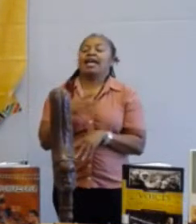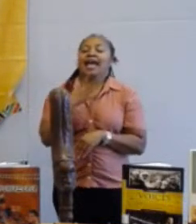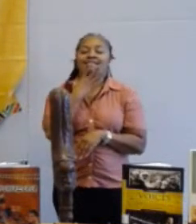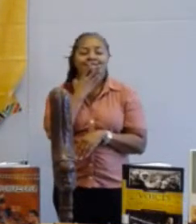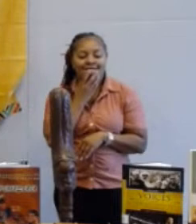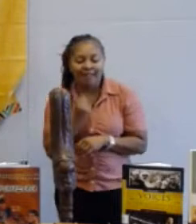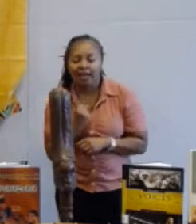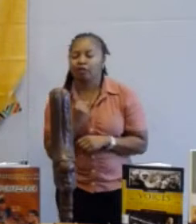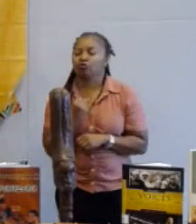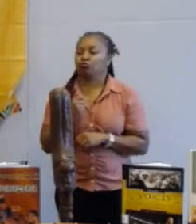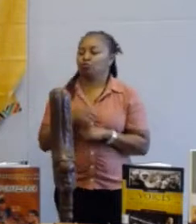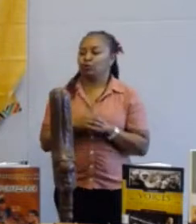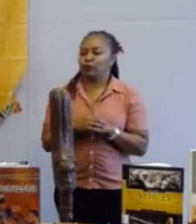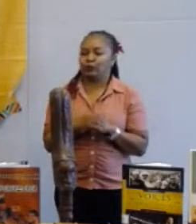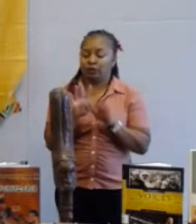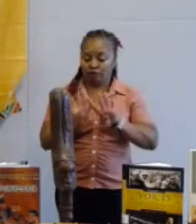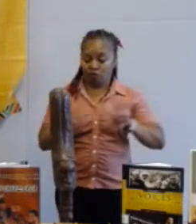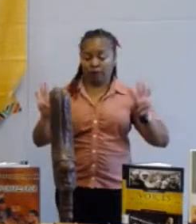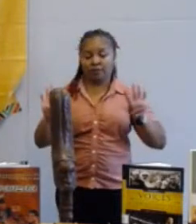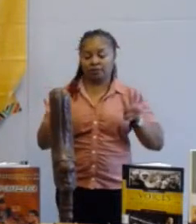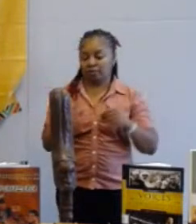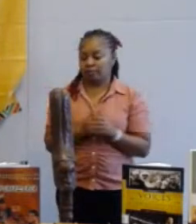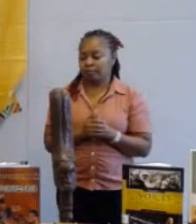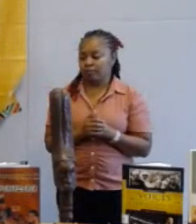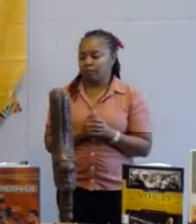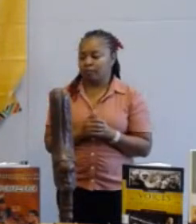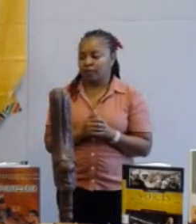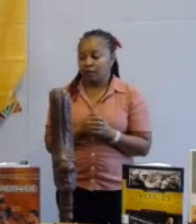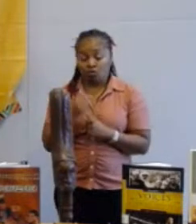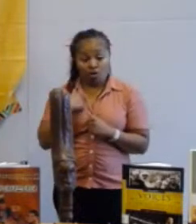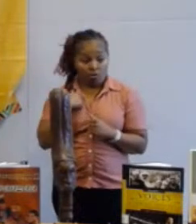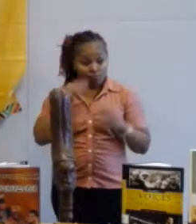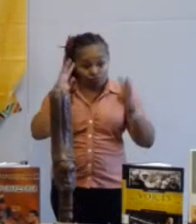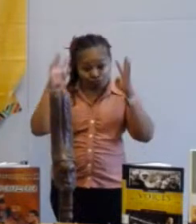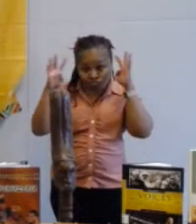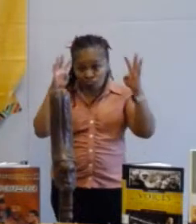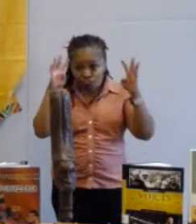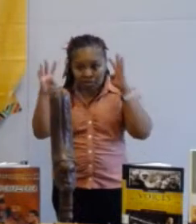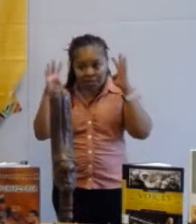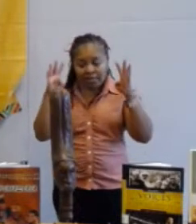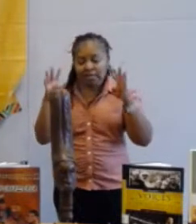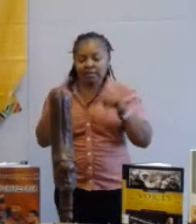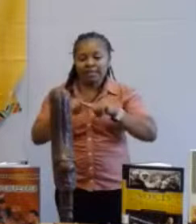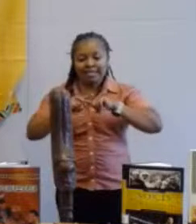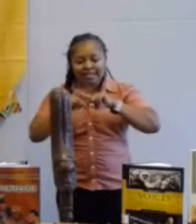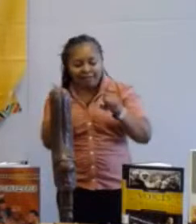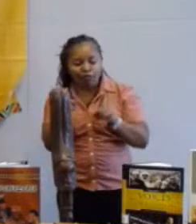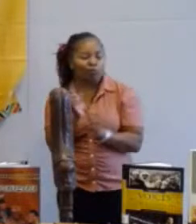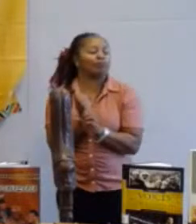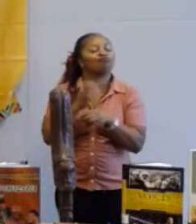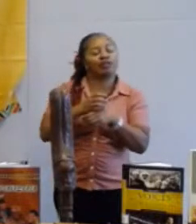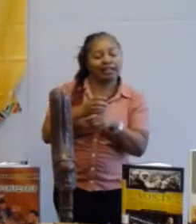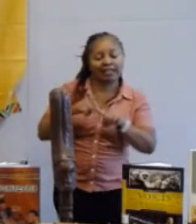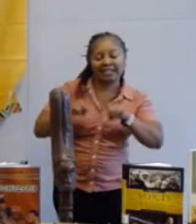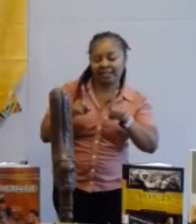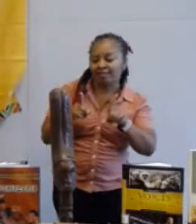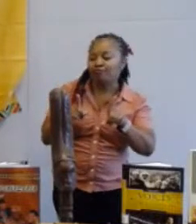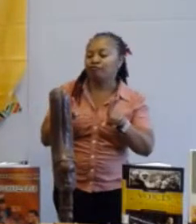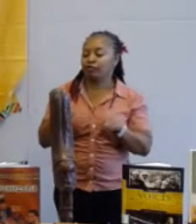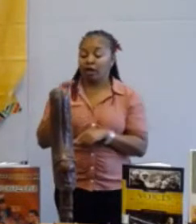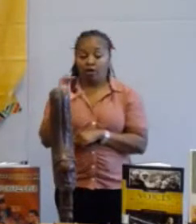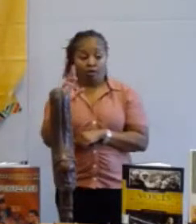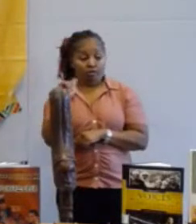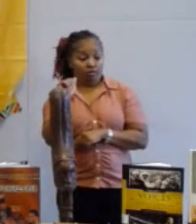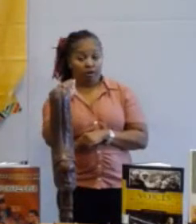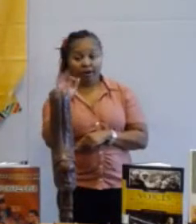So we create, I've created over the years different types of crafts, and the crafts that we have here,